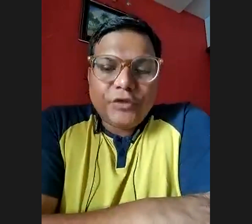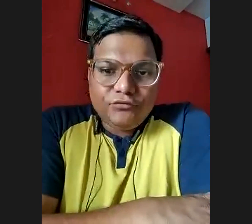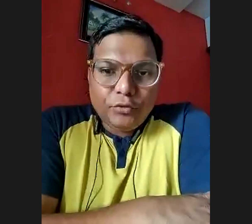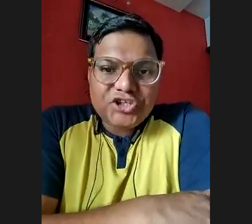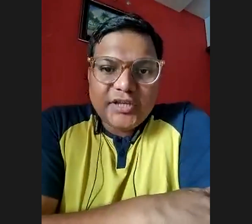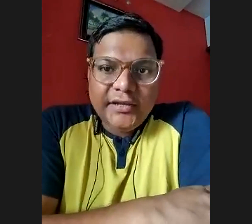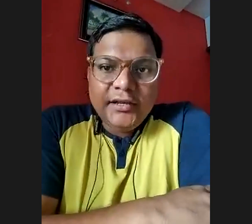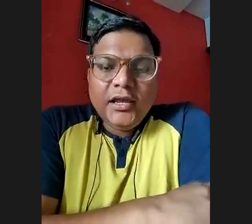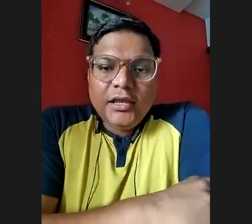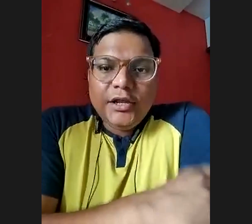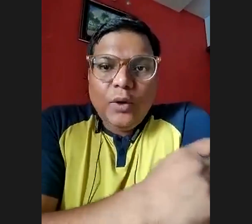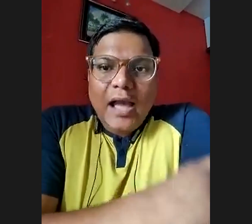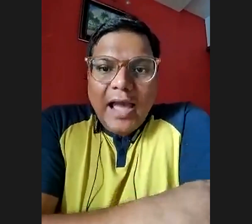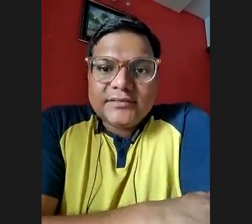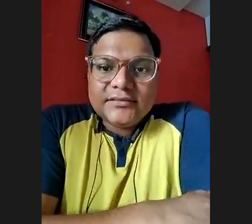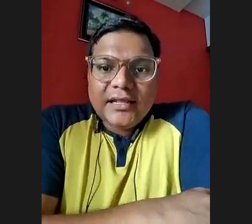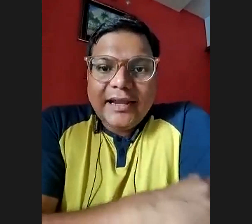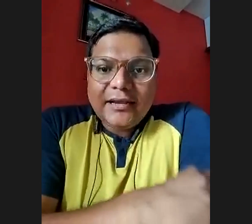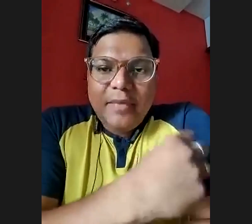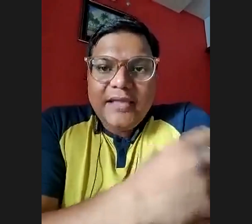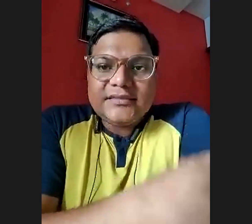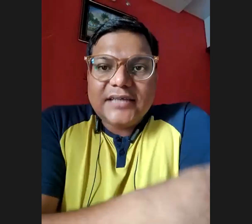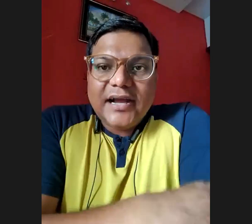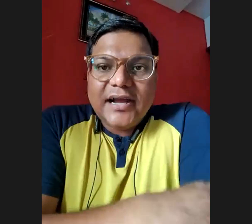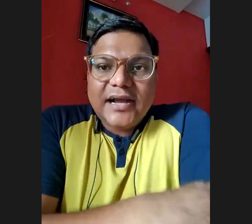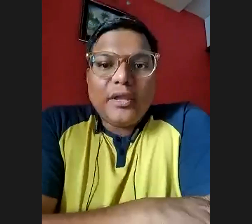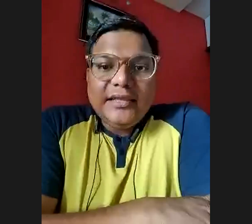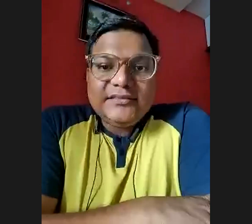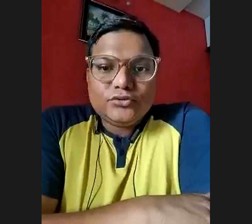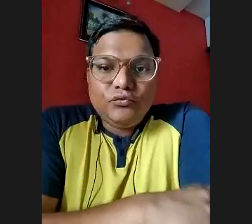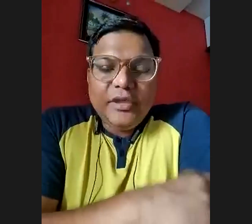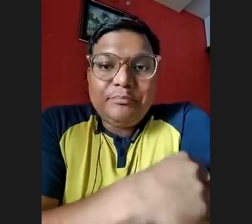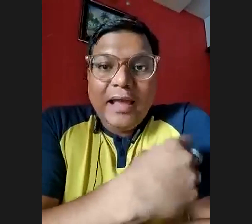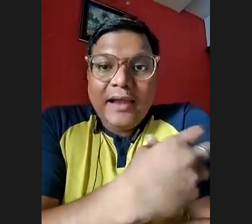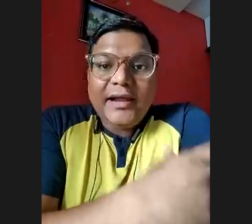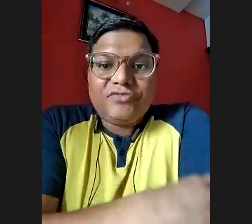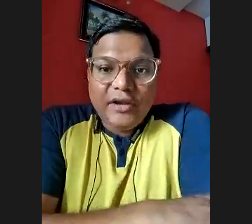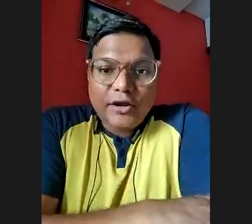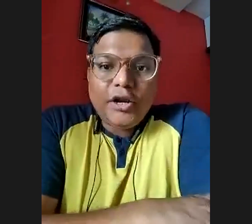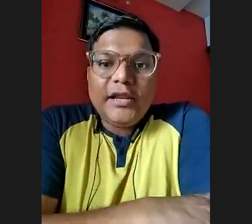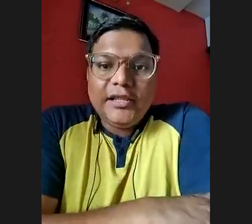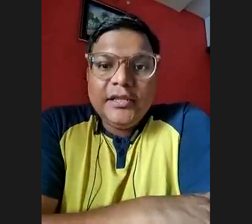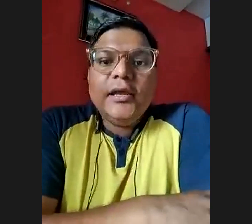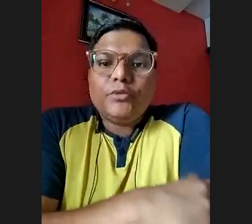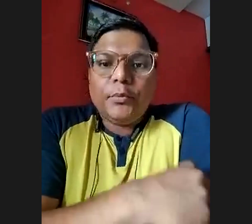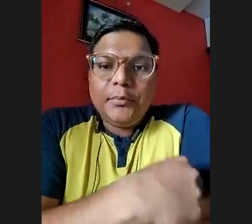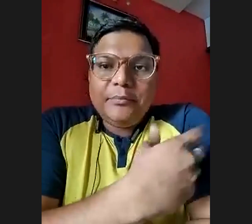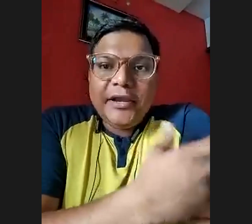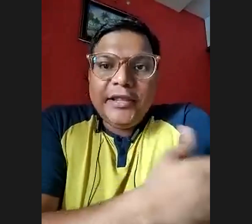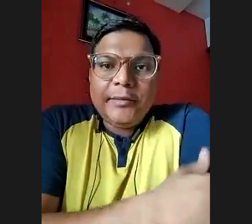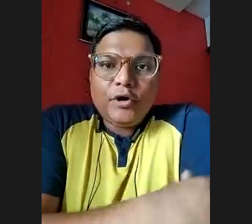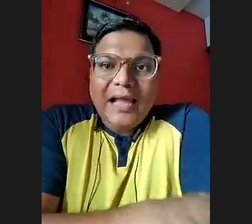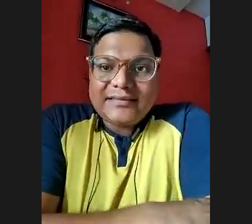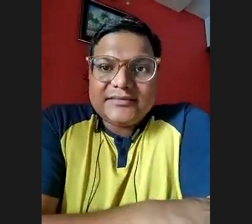access to this kind of information into our hands, that makes our travel more easy. So we can plan our travel accordingly,